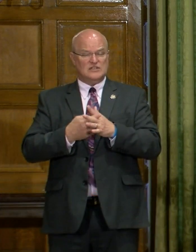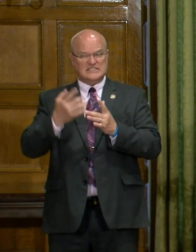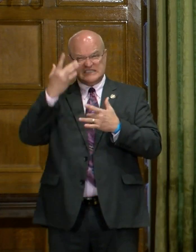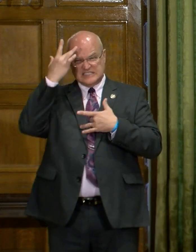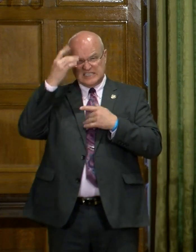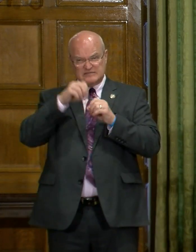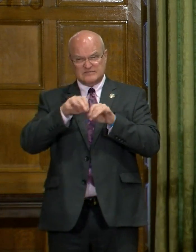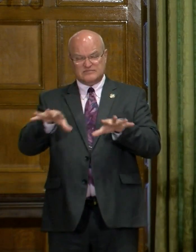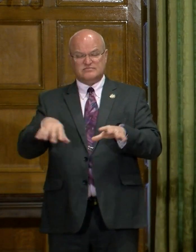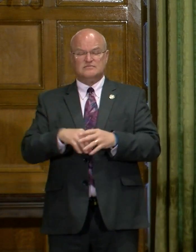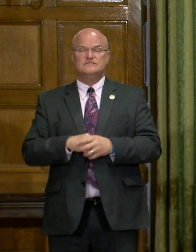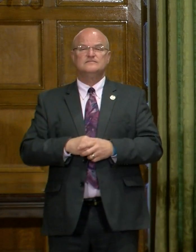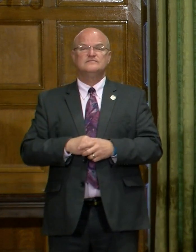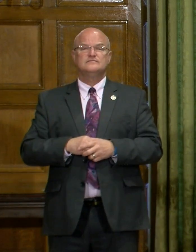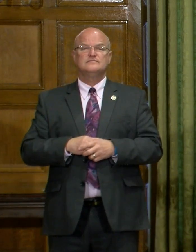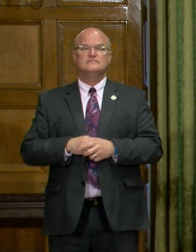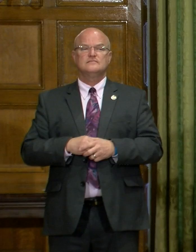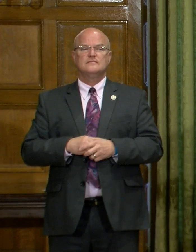sick?